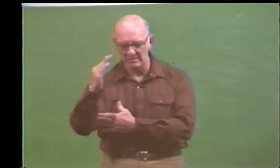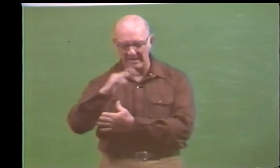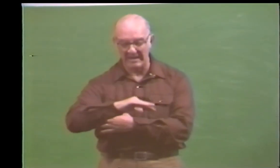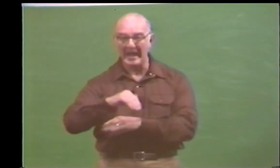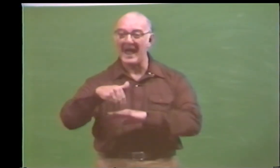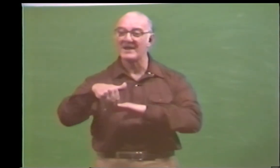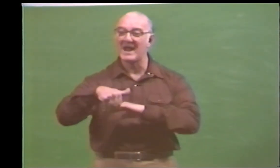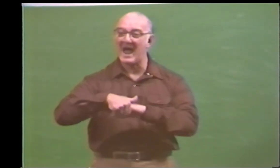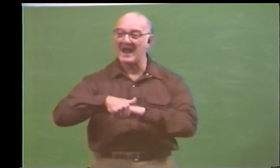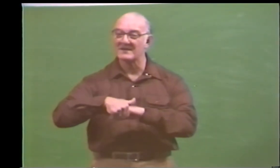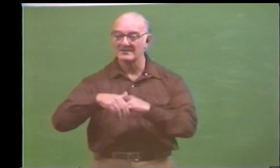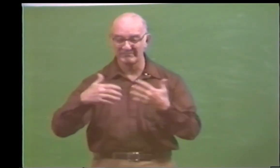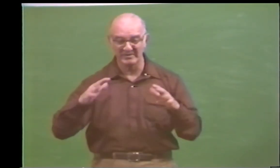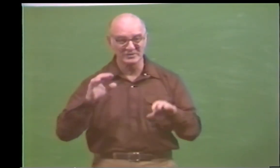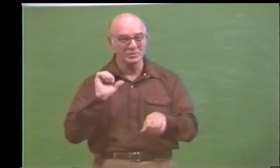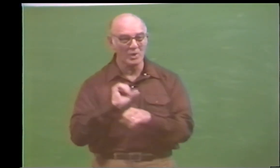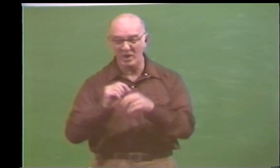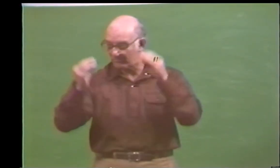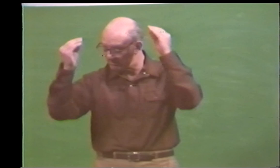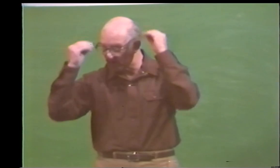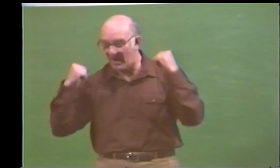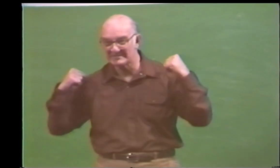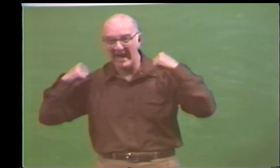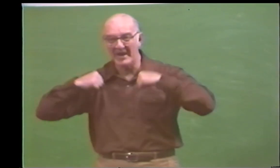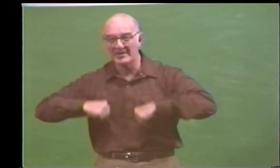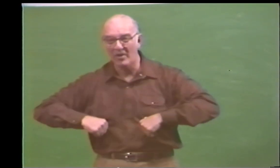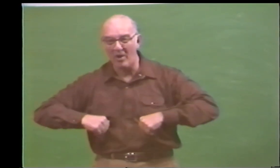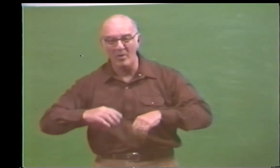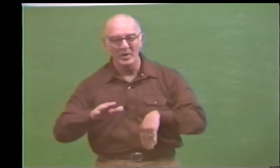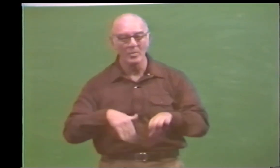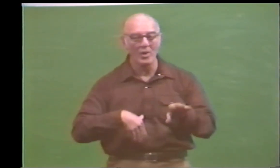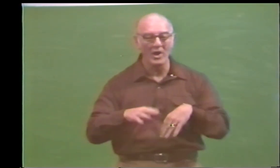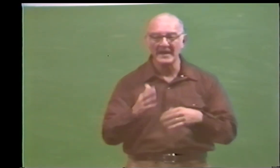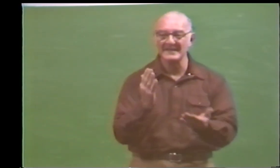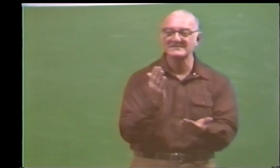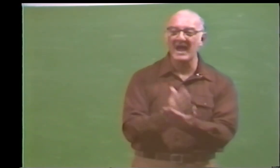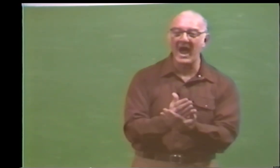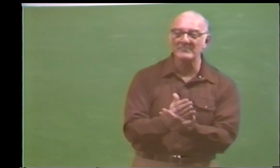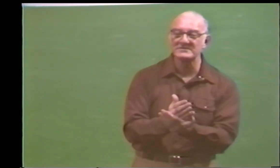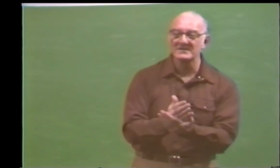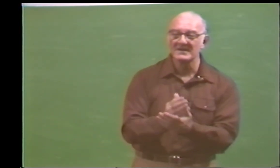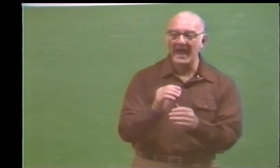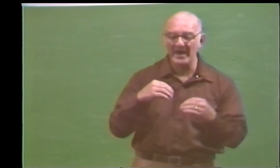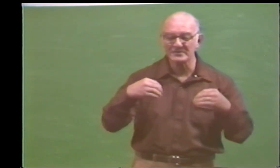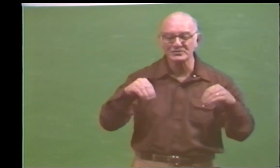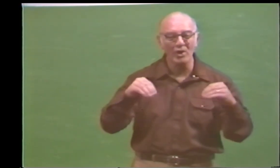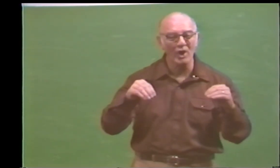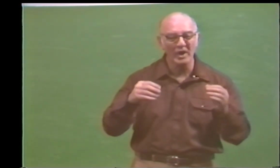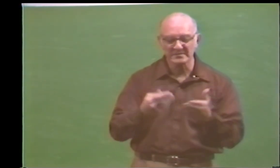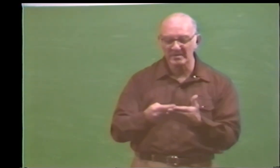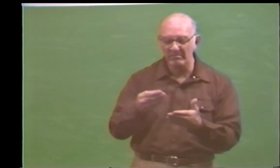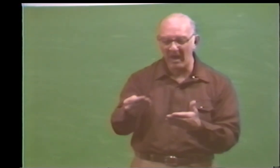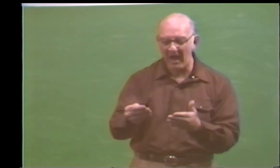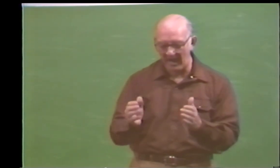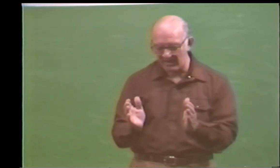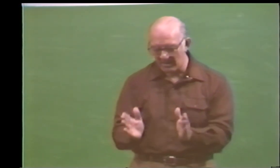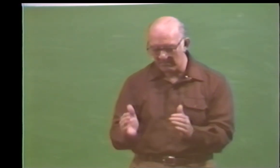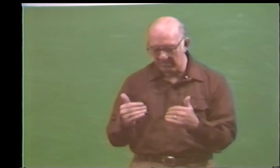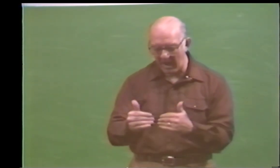All day. At night, finish work, puts on his hat and coat. Well, he stops at a store to buy box